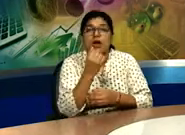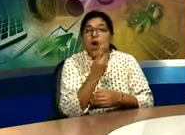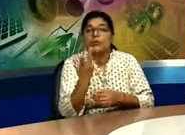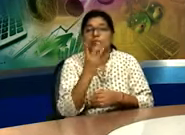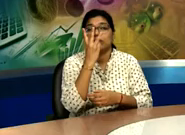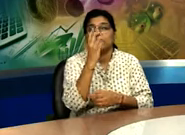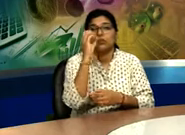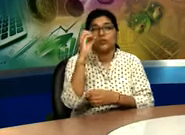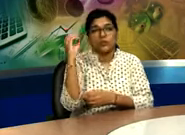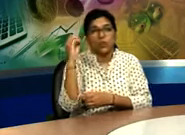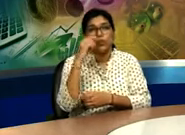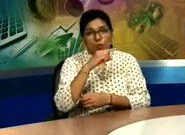Miss Thimaka,